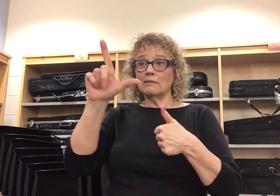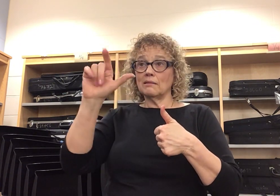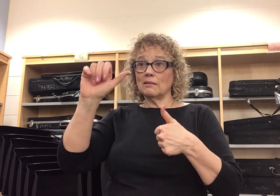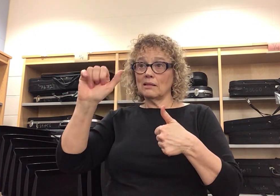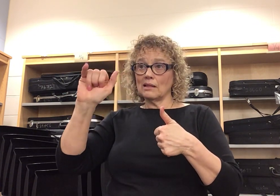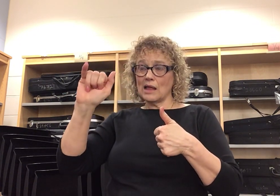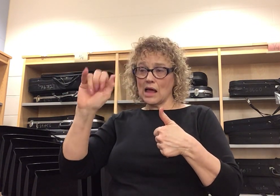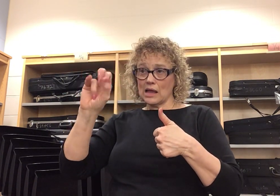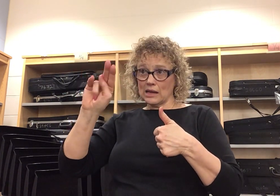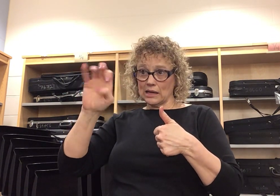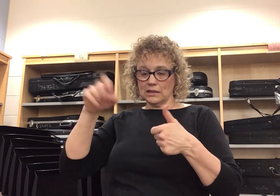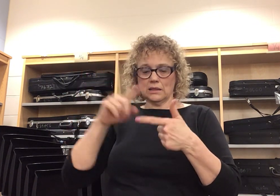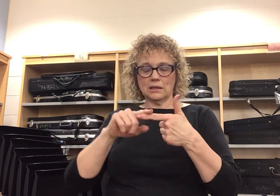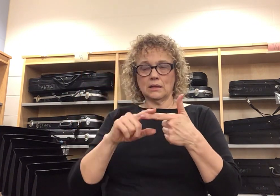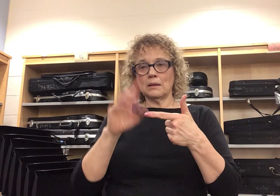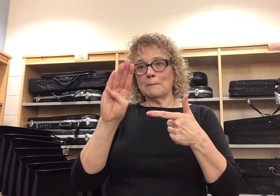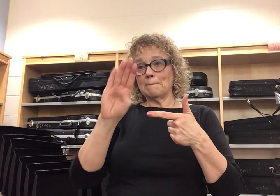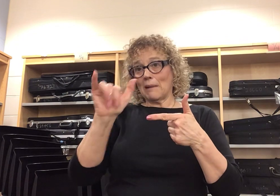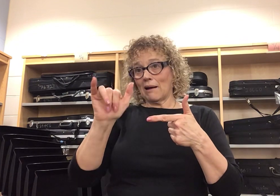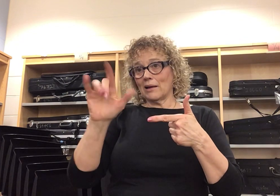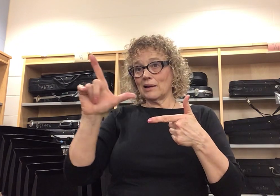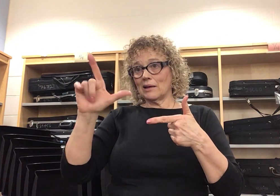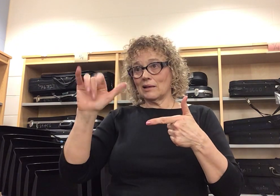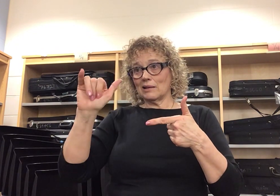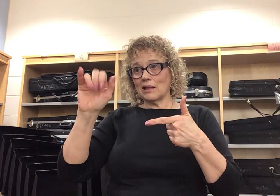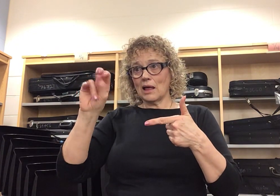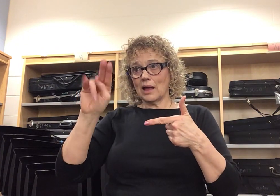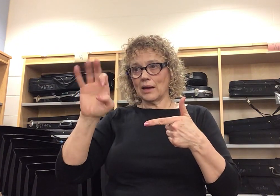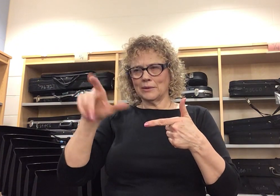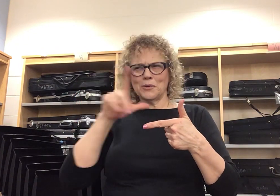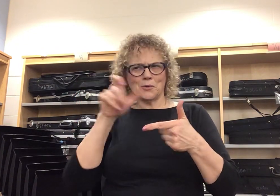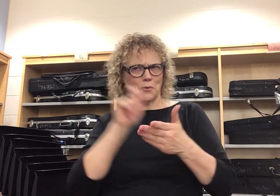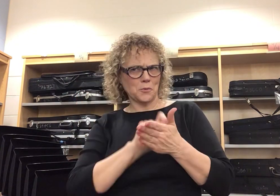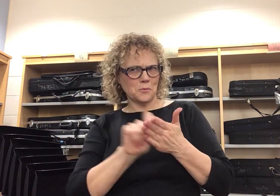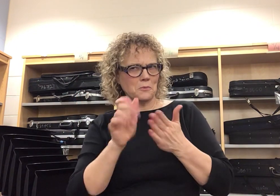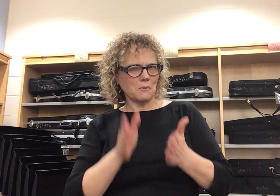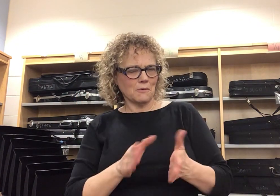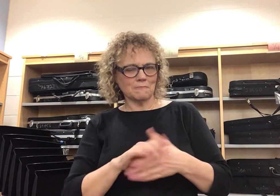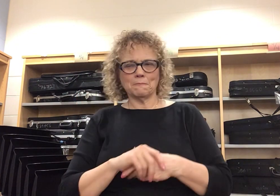it, okay? And that would be your name in there. All right, what else do you see on the front page?